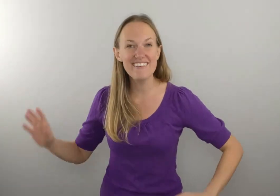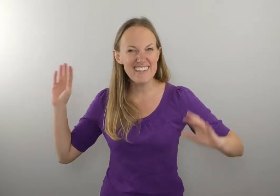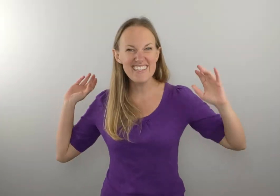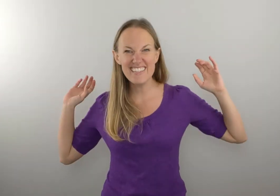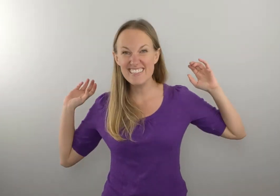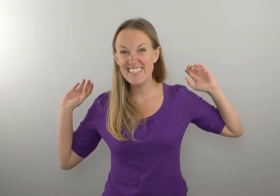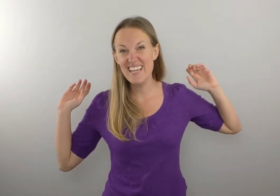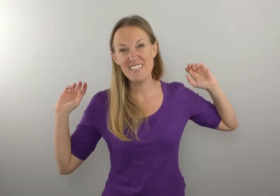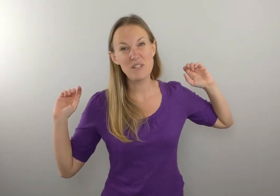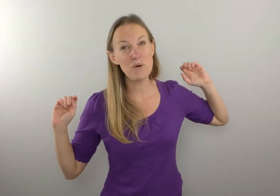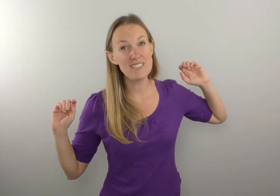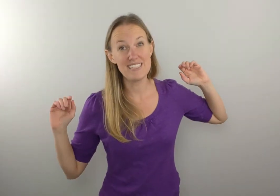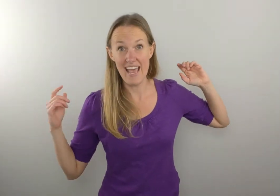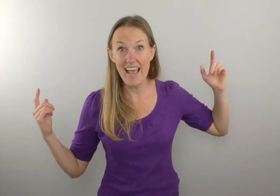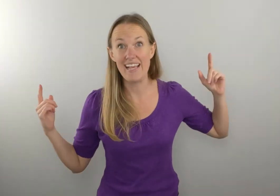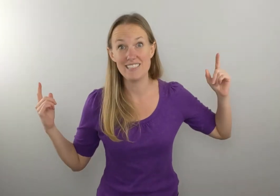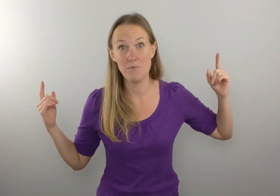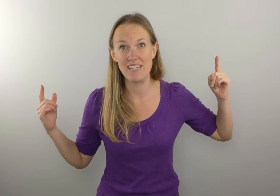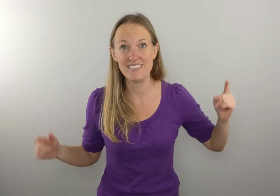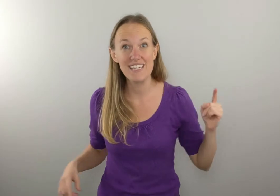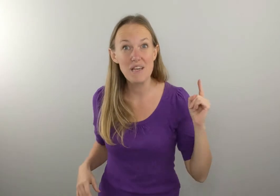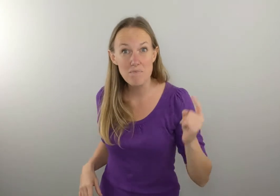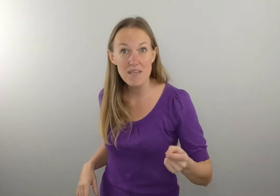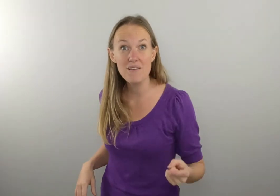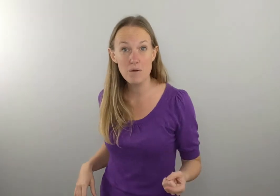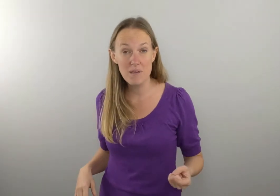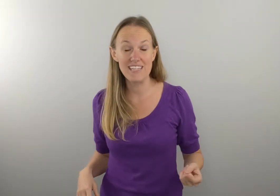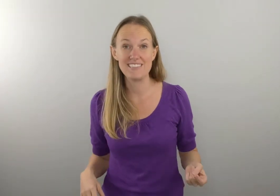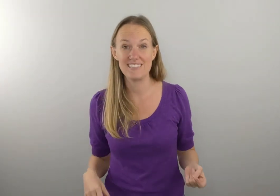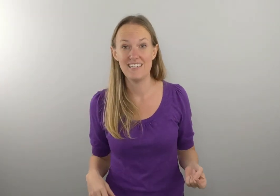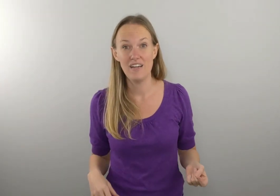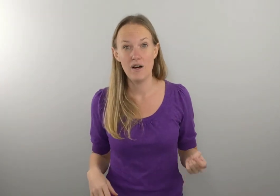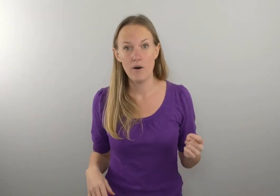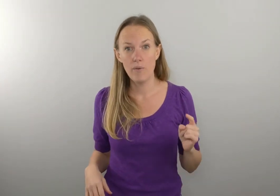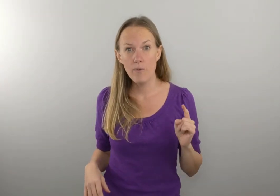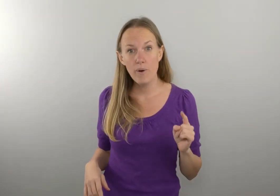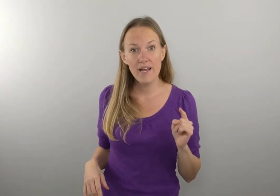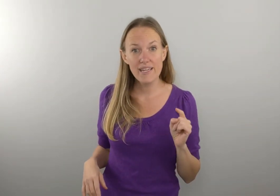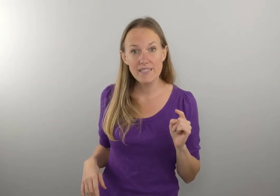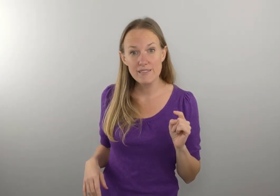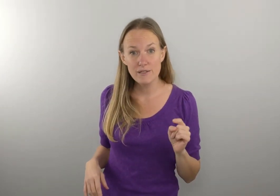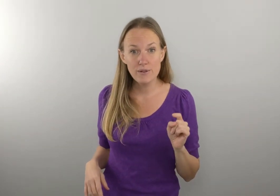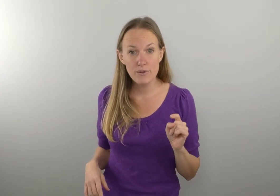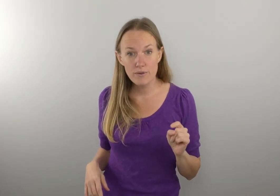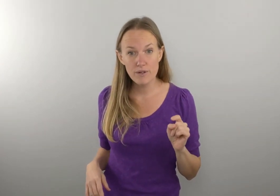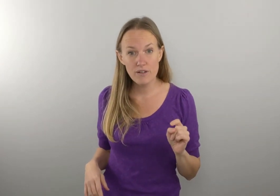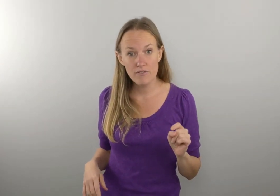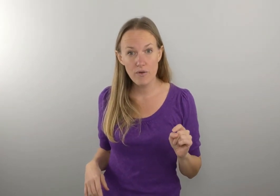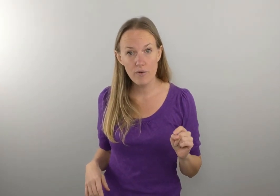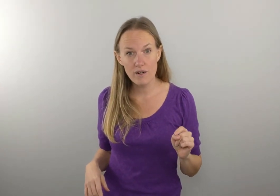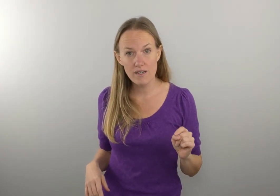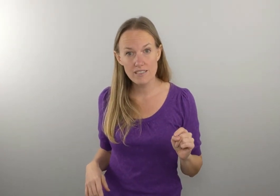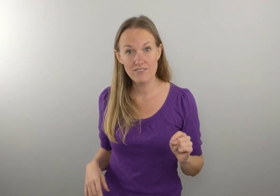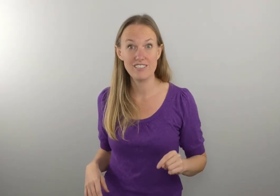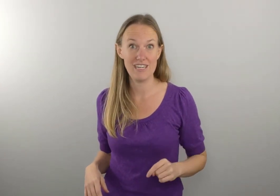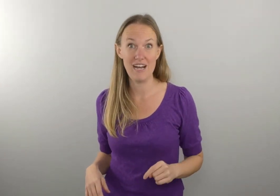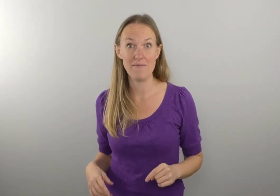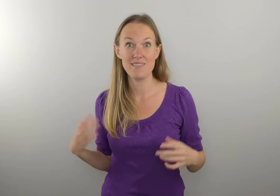great thing is, this chorus A is amazing, and B, it repeats 1, 2, 3, 4 different times.